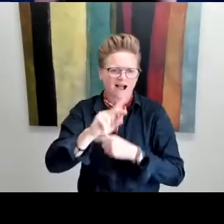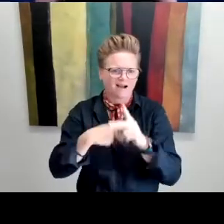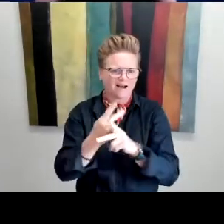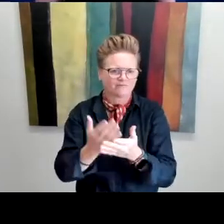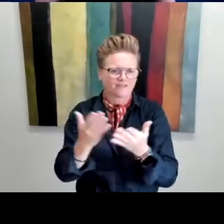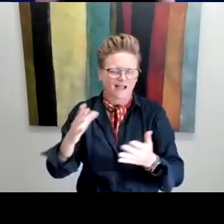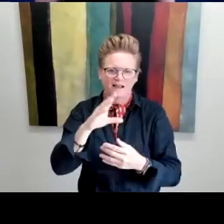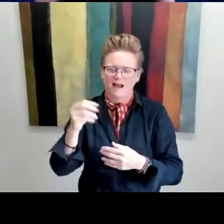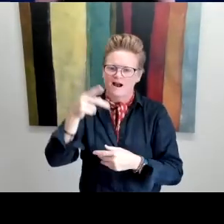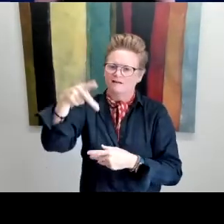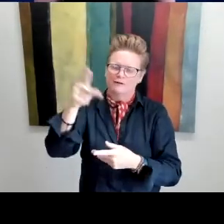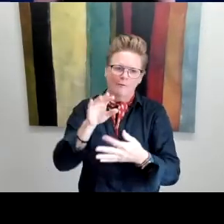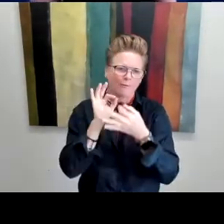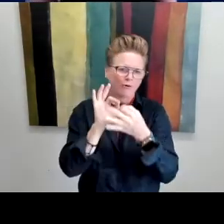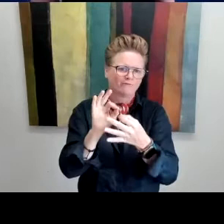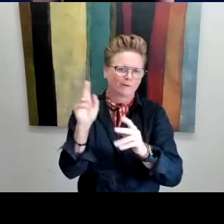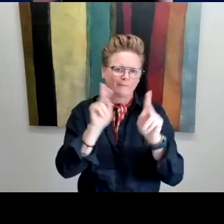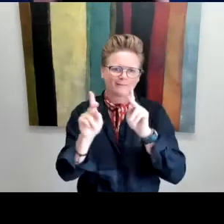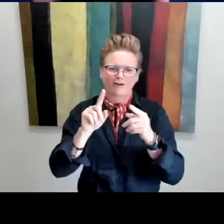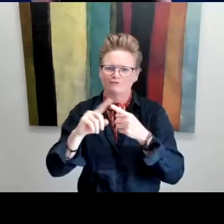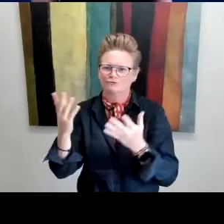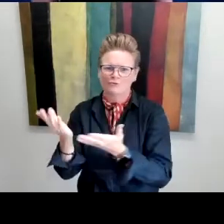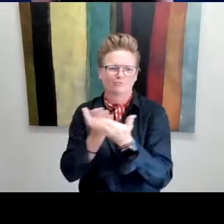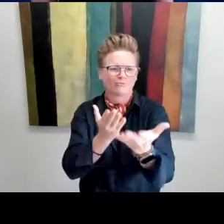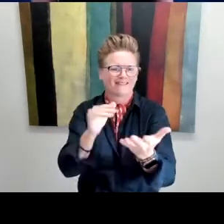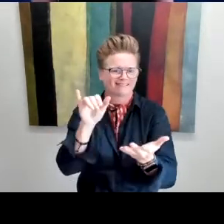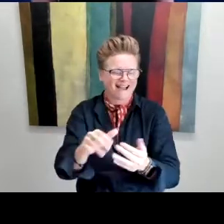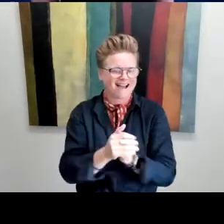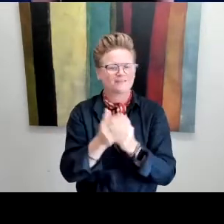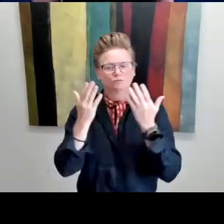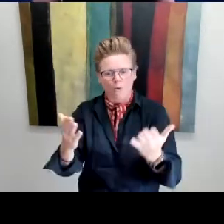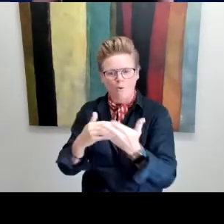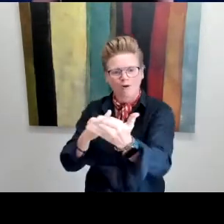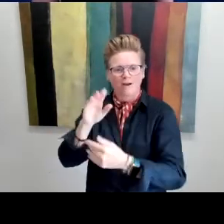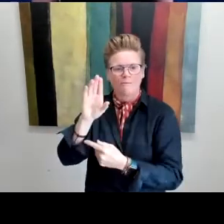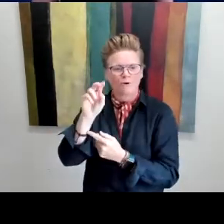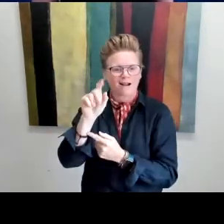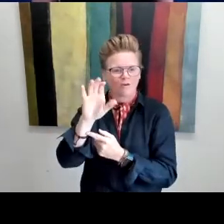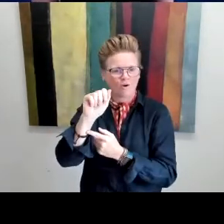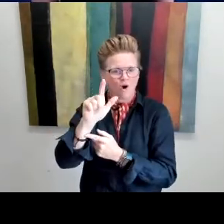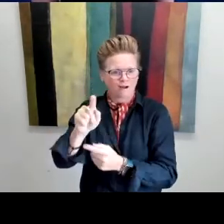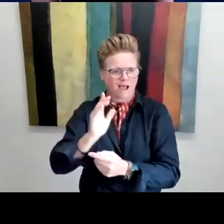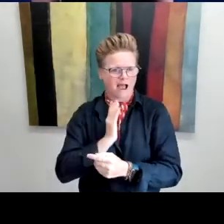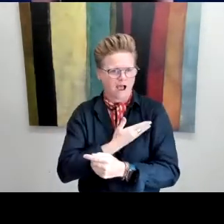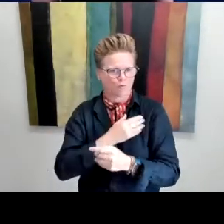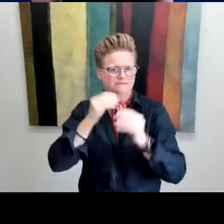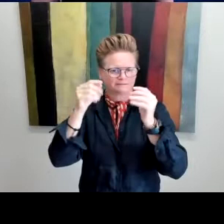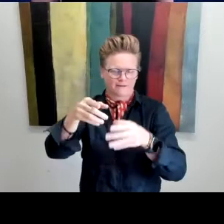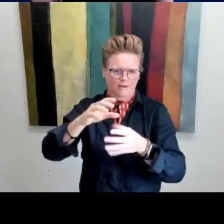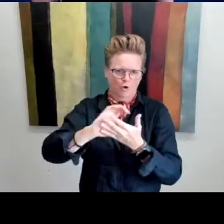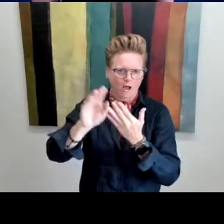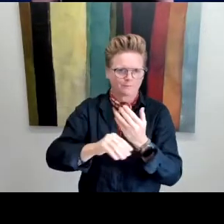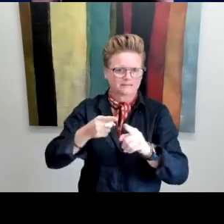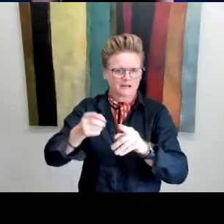with the students. And I love that kind of thing. And they are perfect people to present this. So Brenda